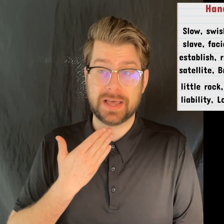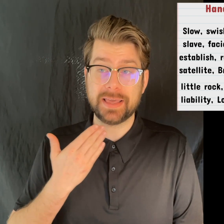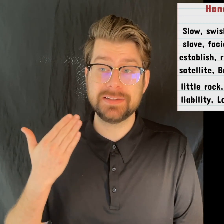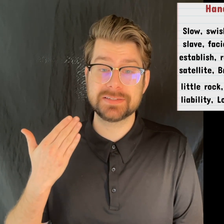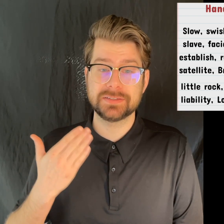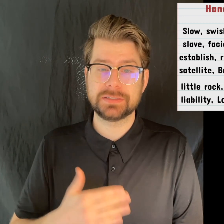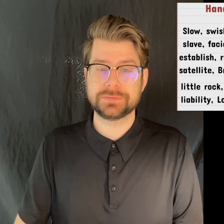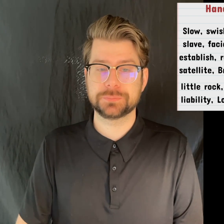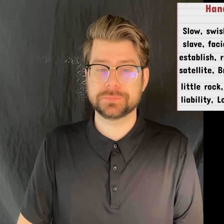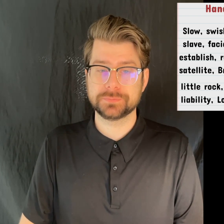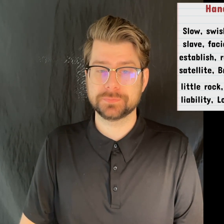satellite,